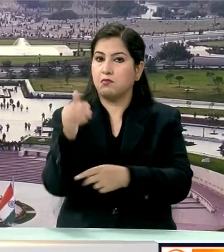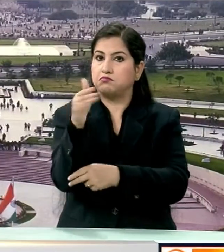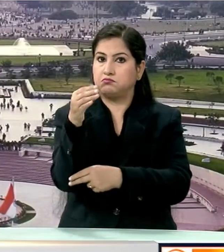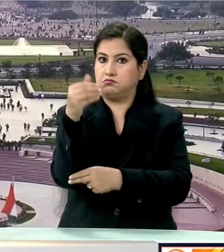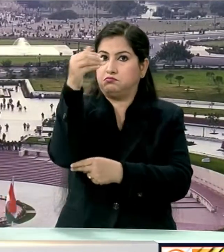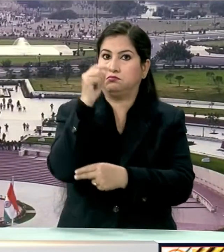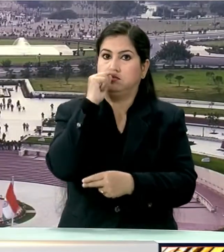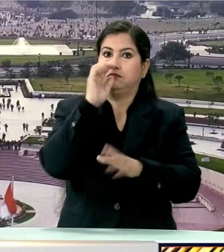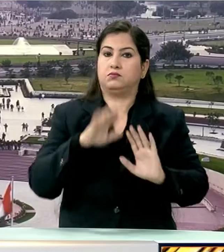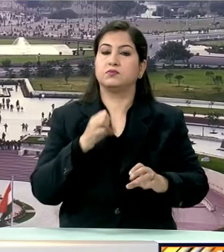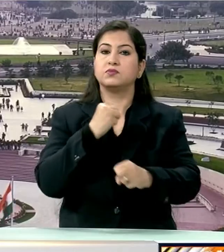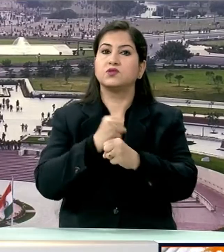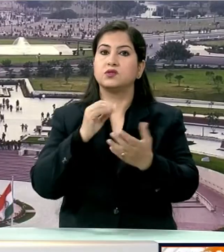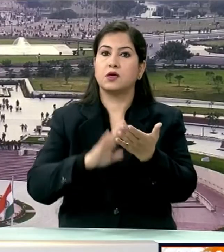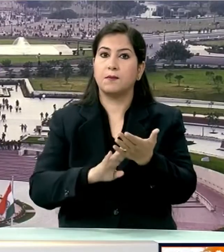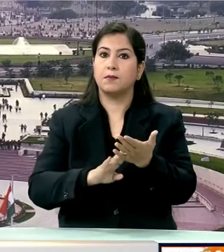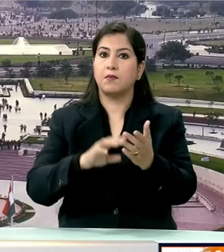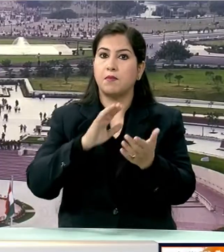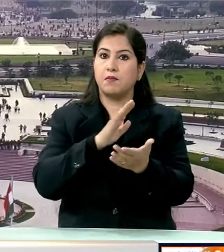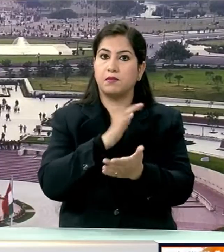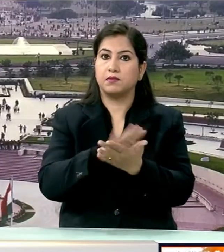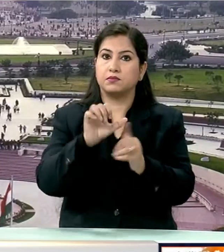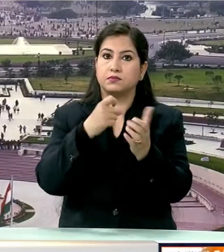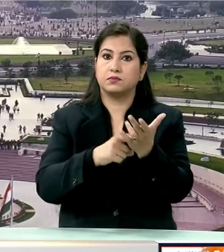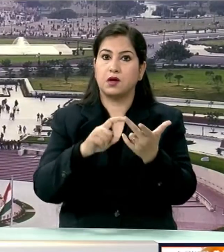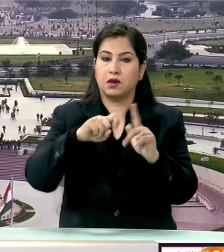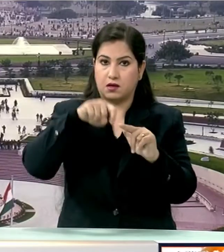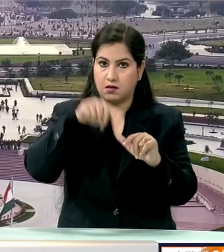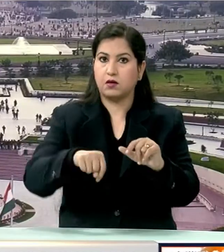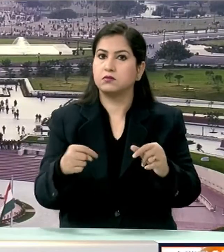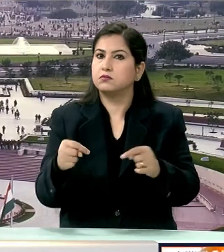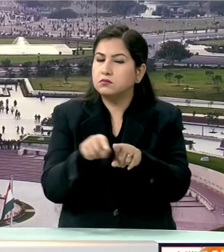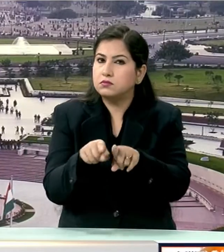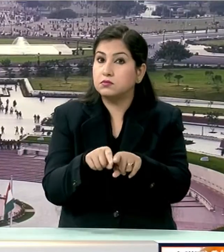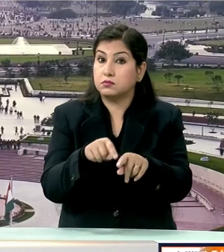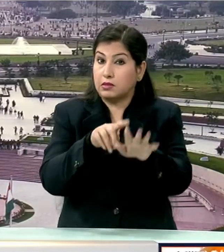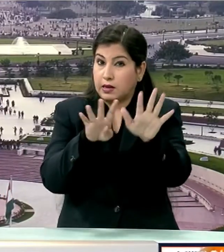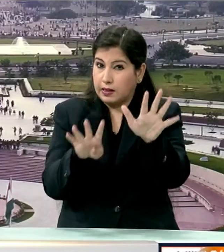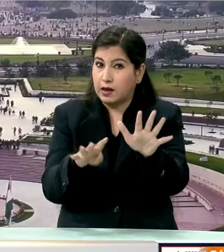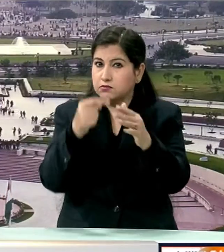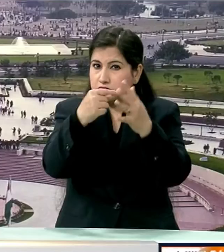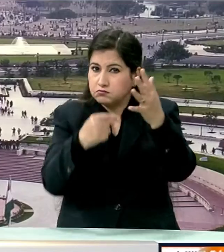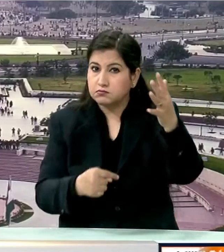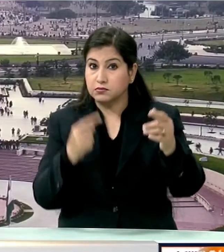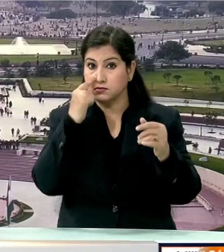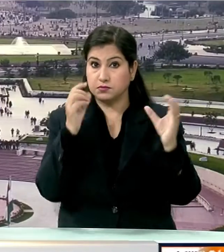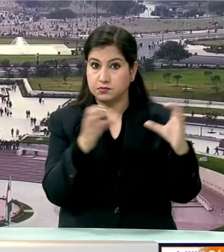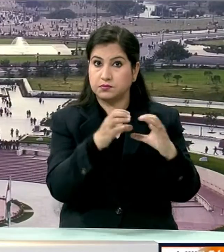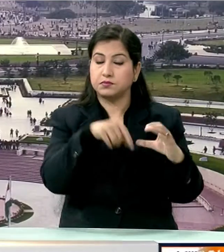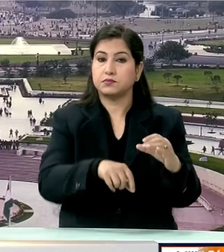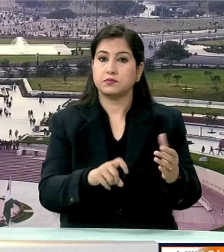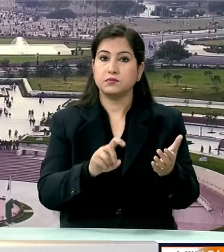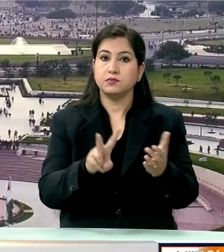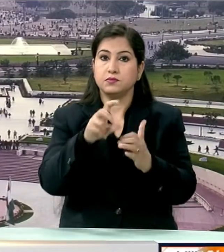flying high, with Grandmaster Harika Dronavalli maintaining her 9th rank, and in the girls section, R.